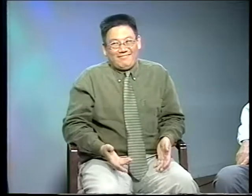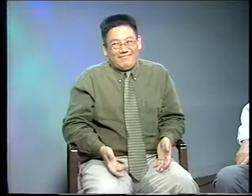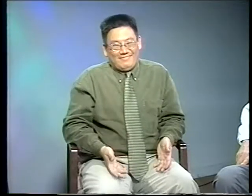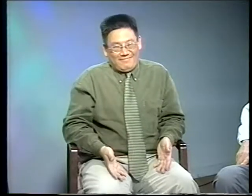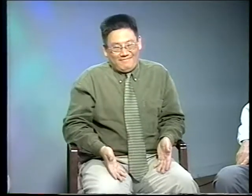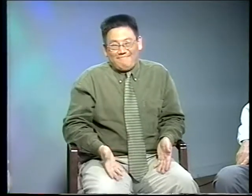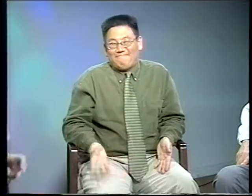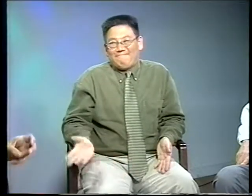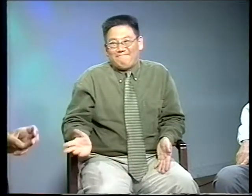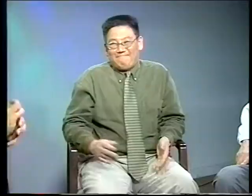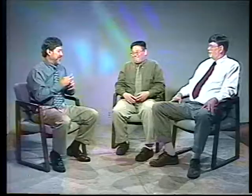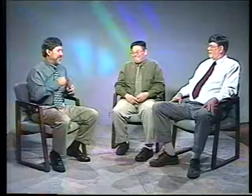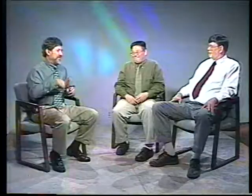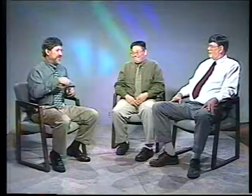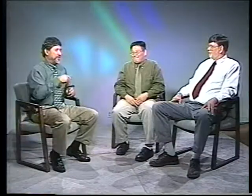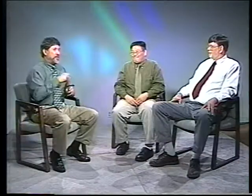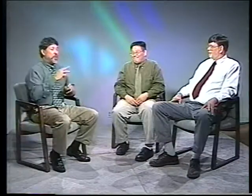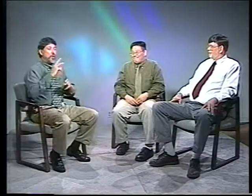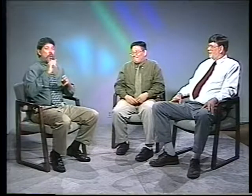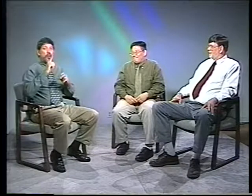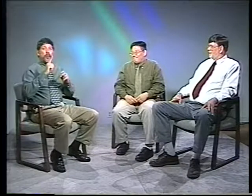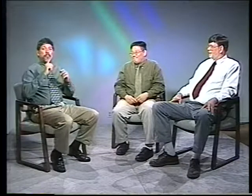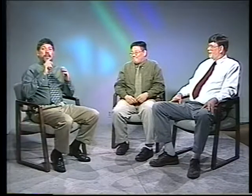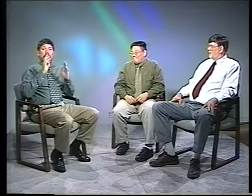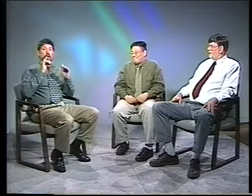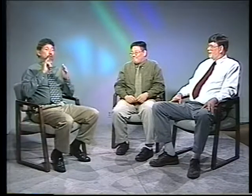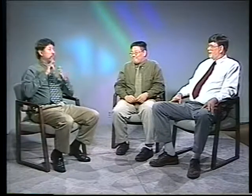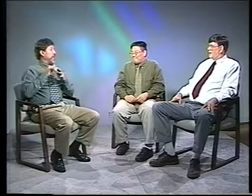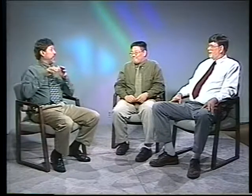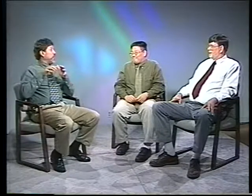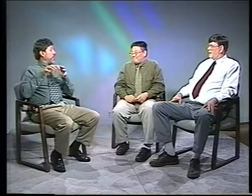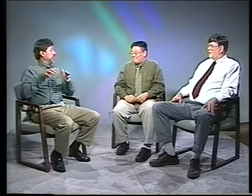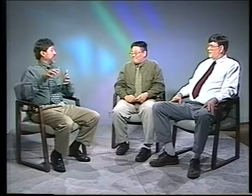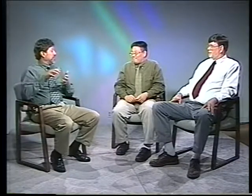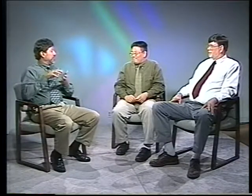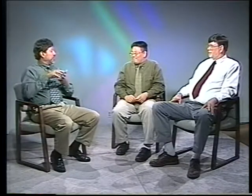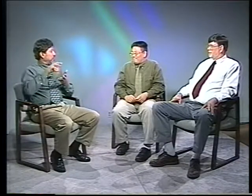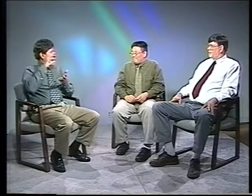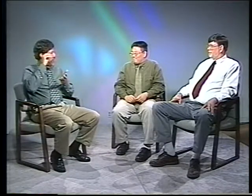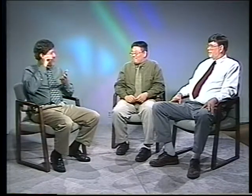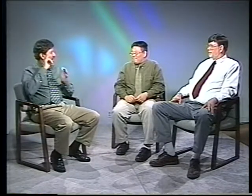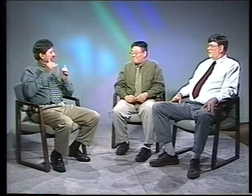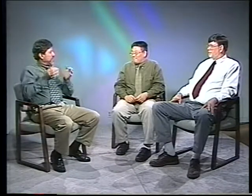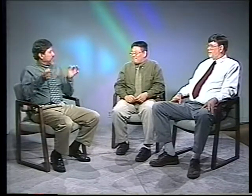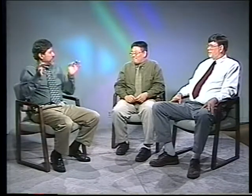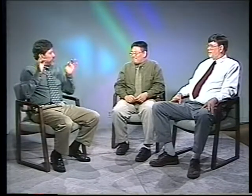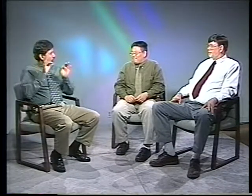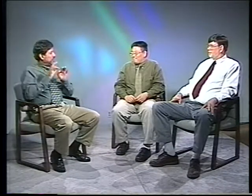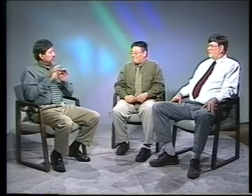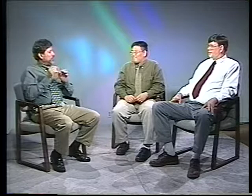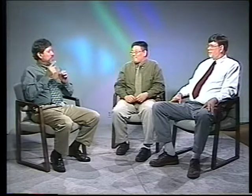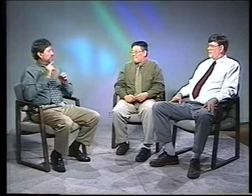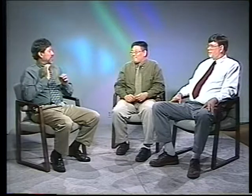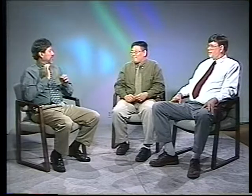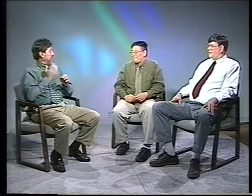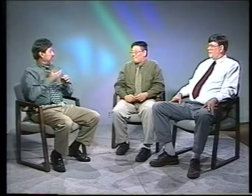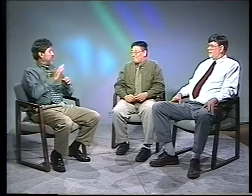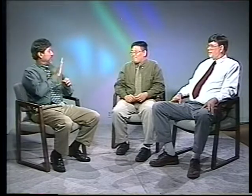face in front of the audience. That could be quite difficult for all of us. Well, I do hope that that our